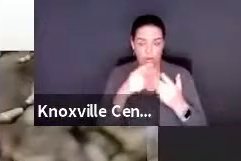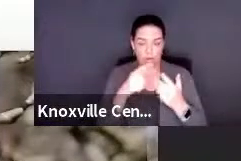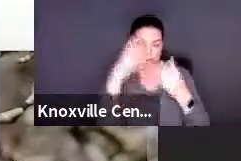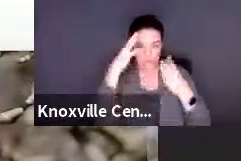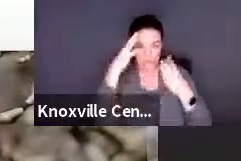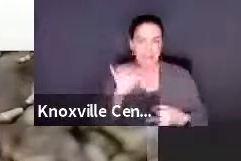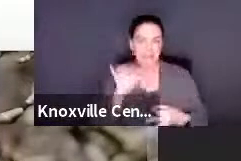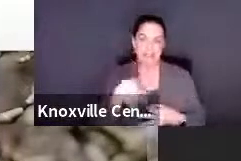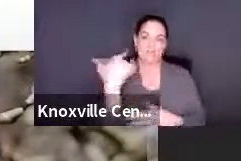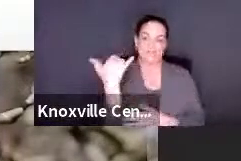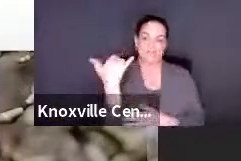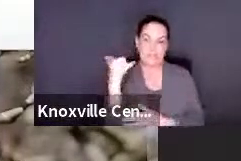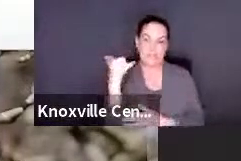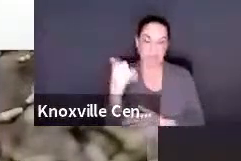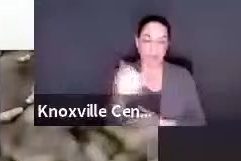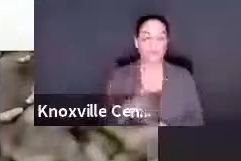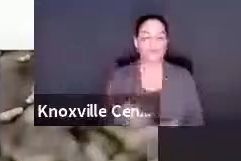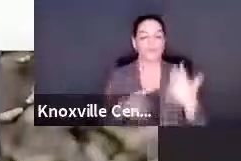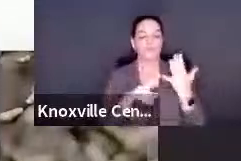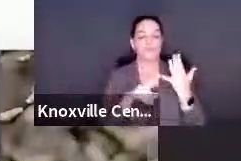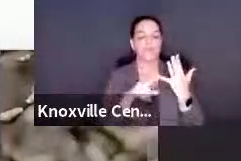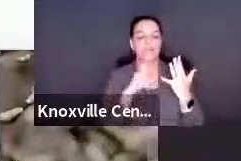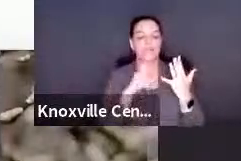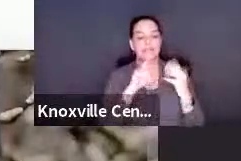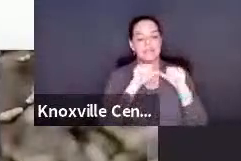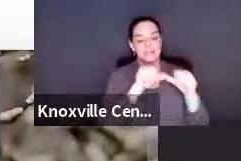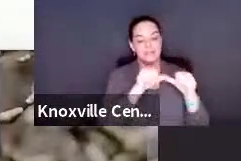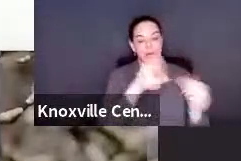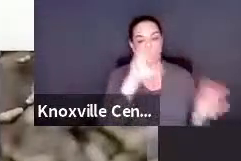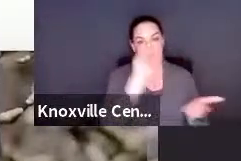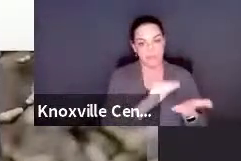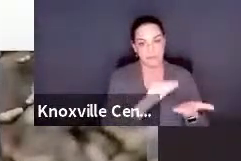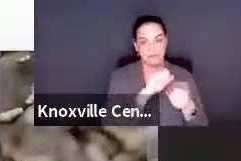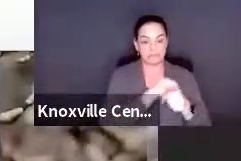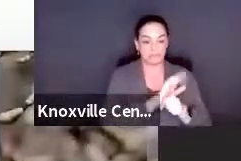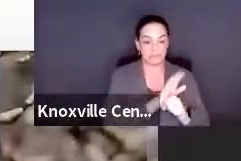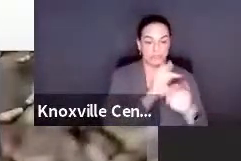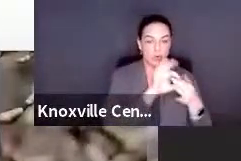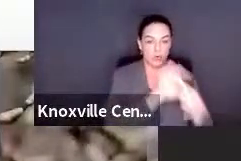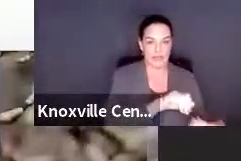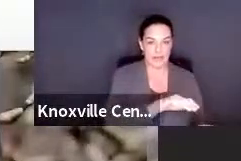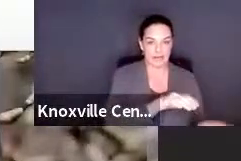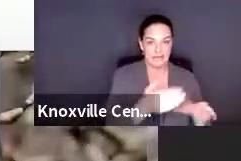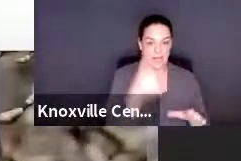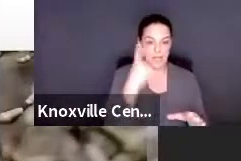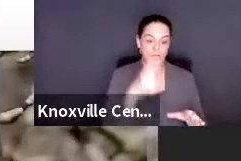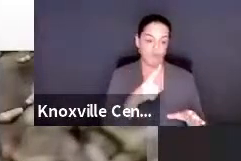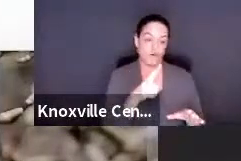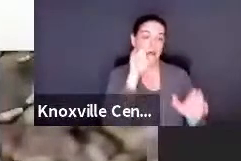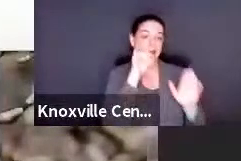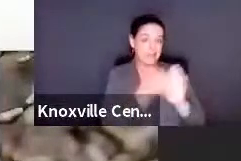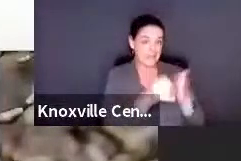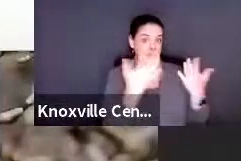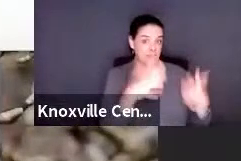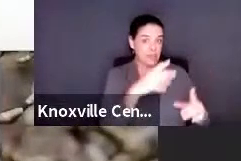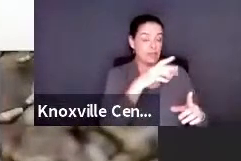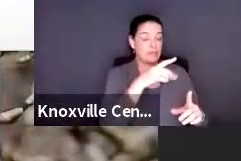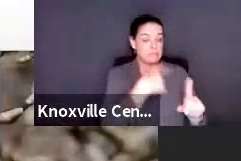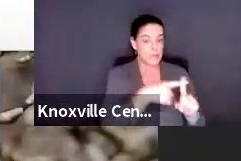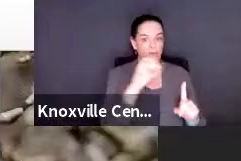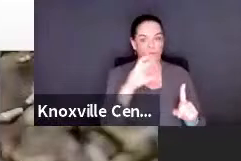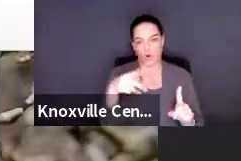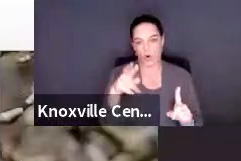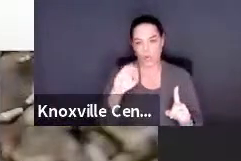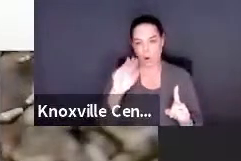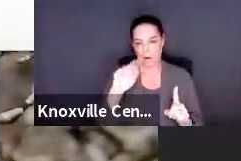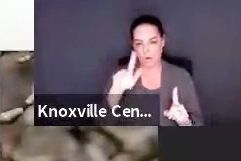Our fifth benchmark, sustained or decreased COVID-19 related death rate for identified positive or probable cases. For this benchmark,